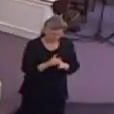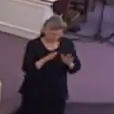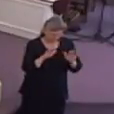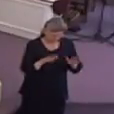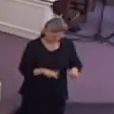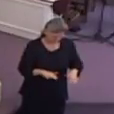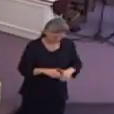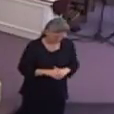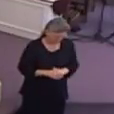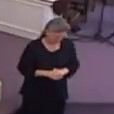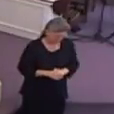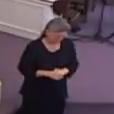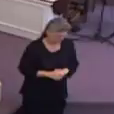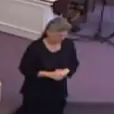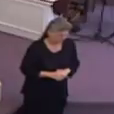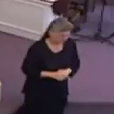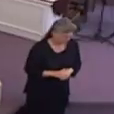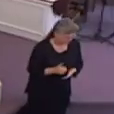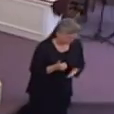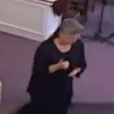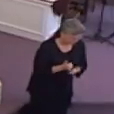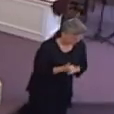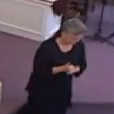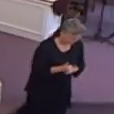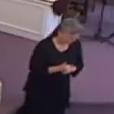may be seated. Amen.